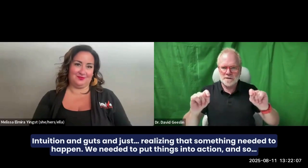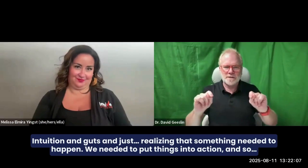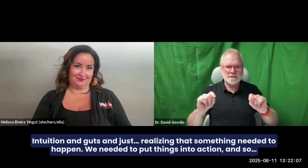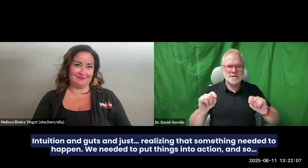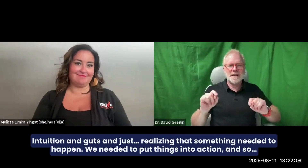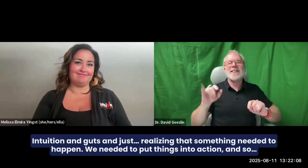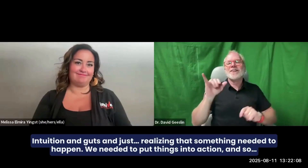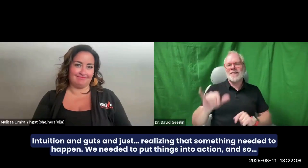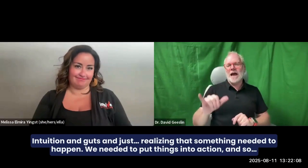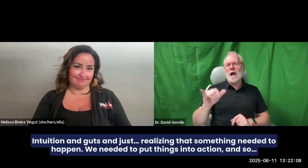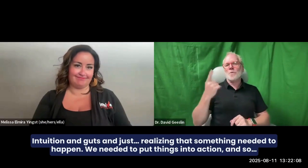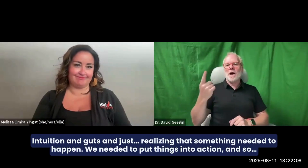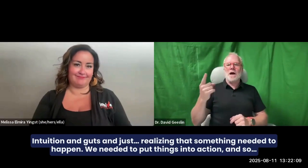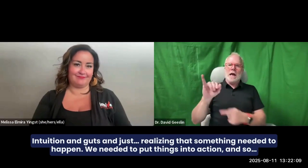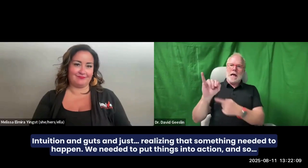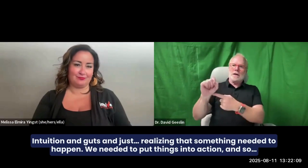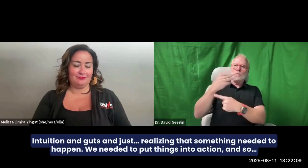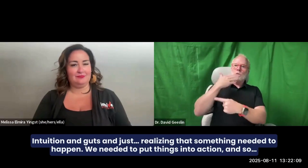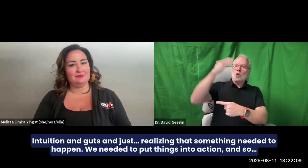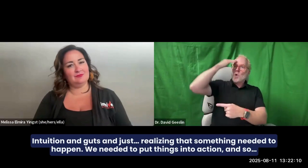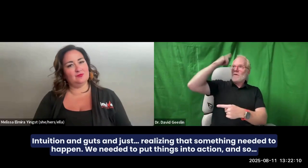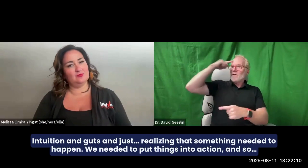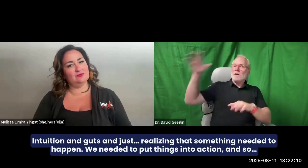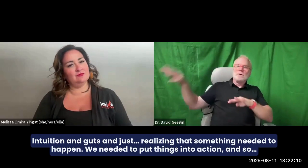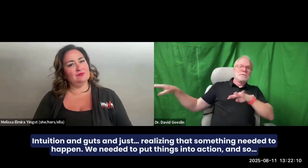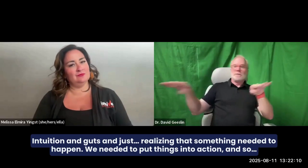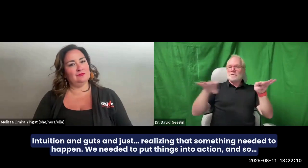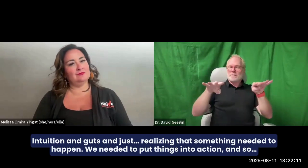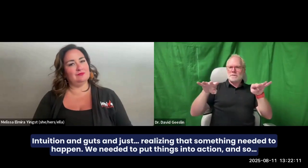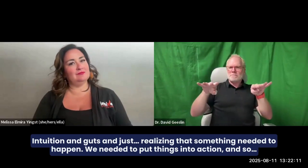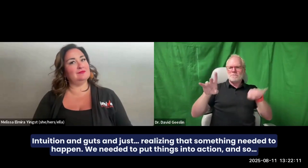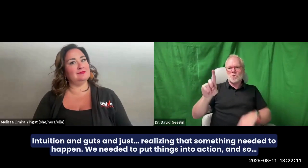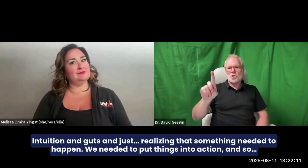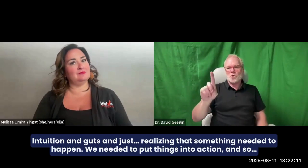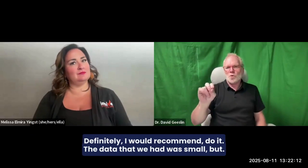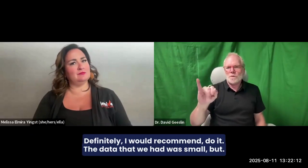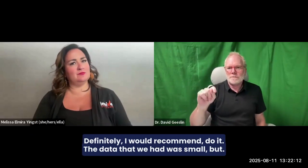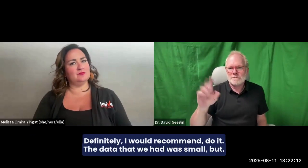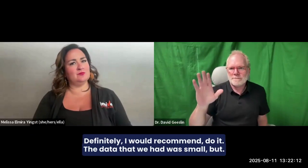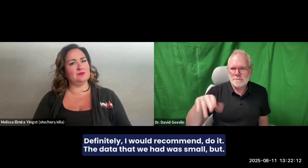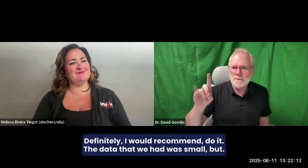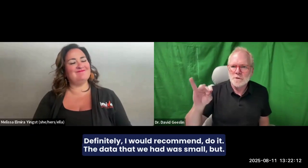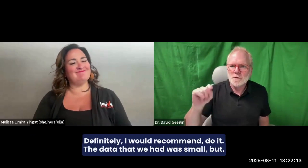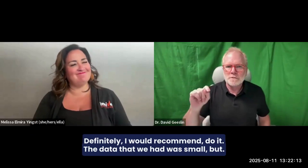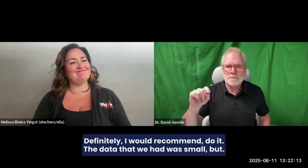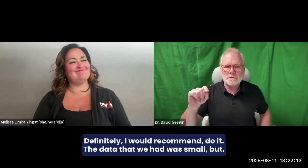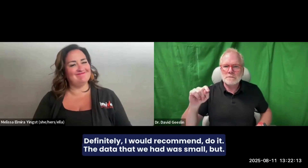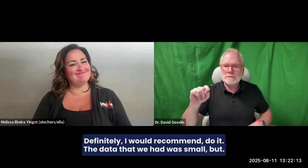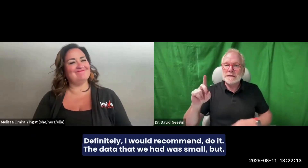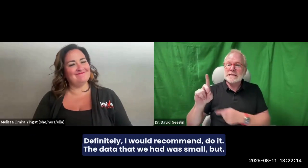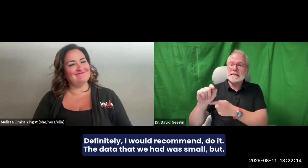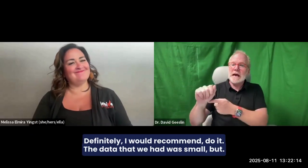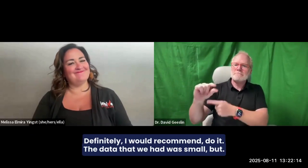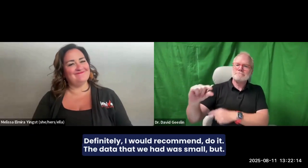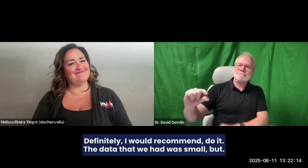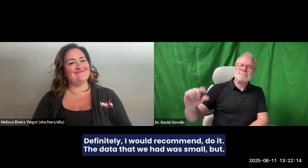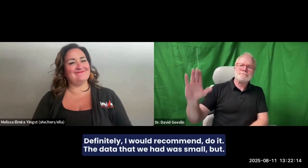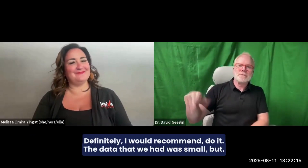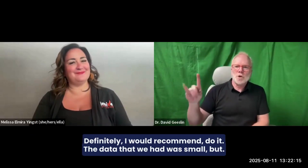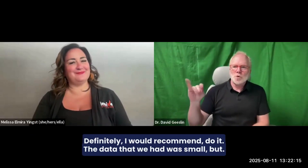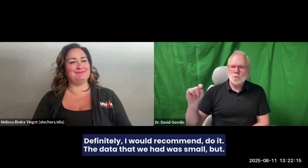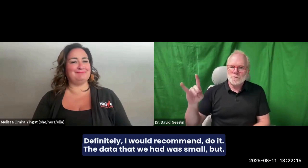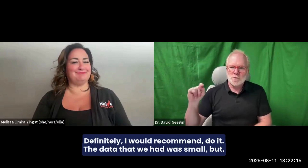that something needed to happen. We needed to put things into action. And so Yeah, definitely I would recommend do